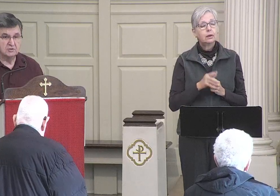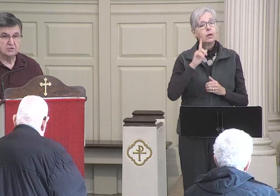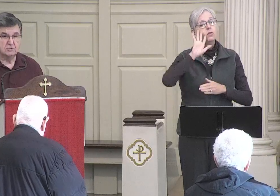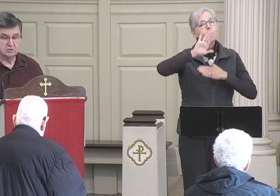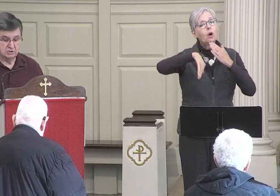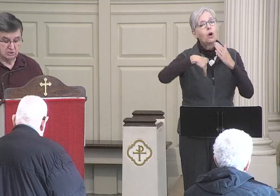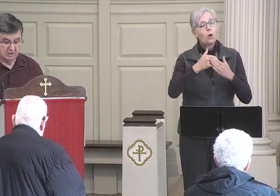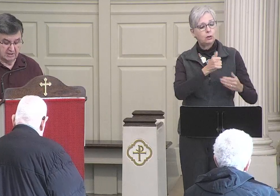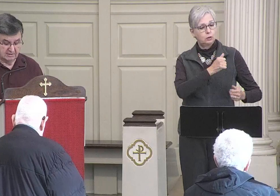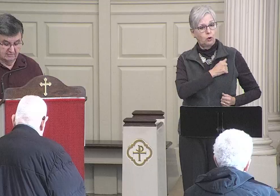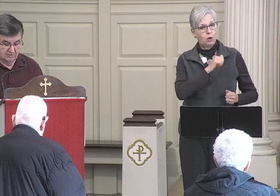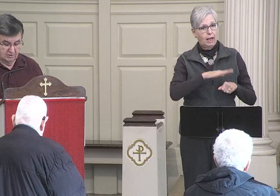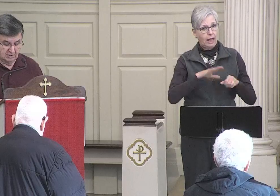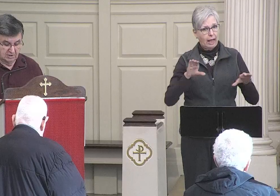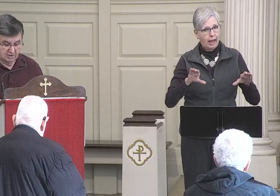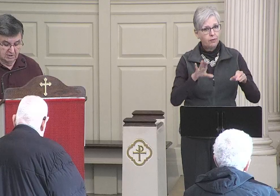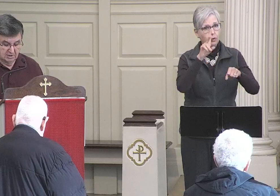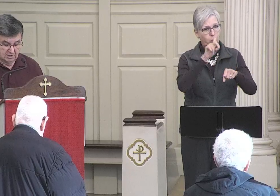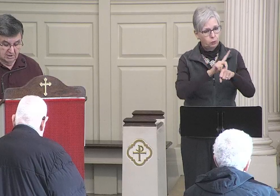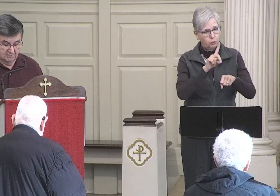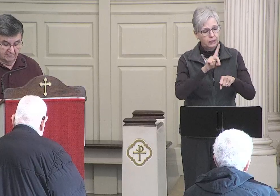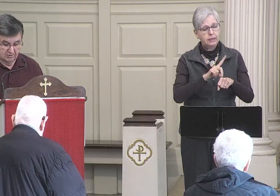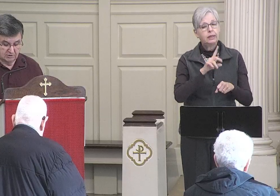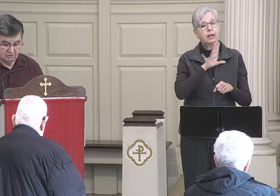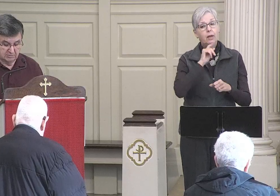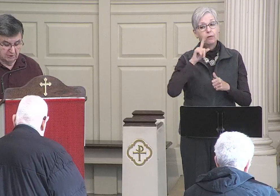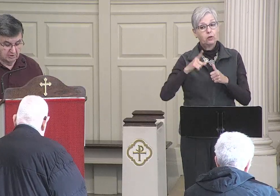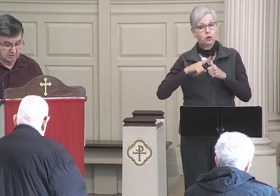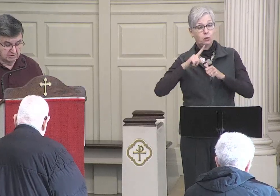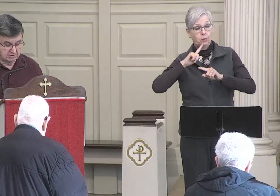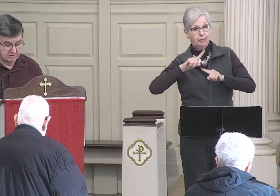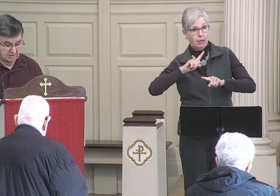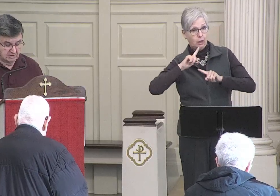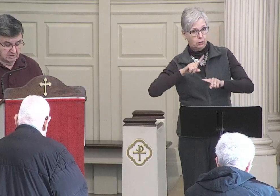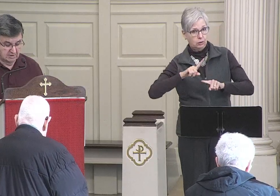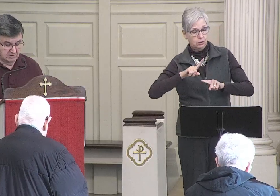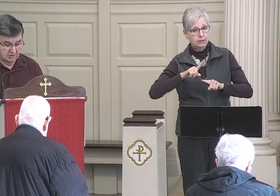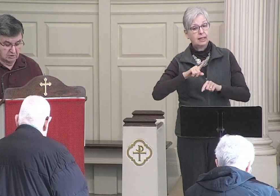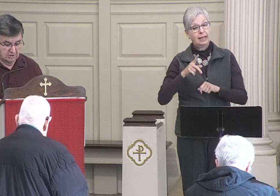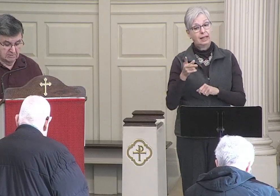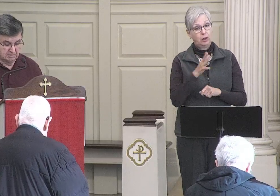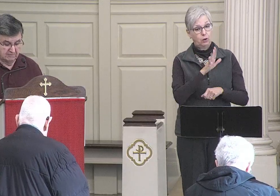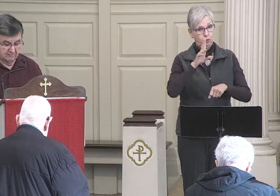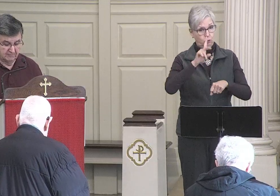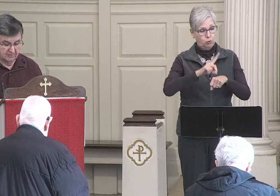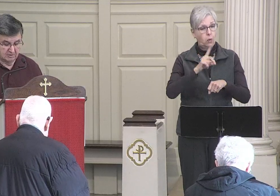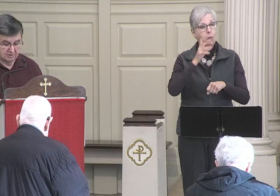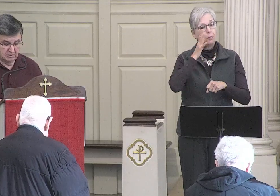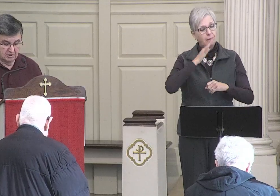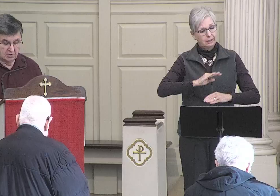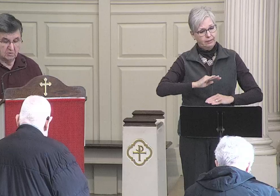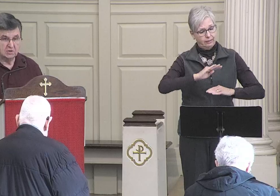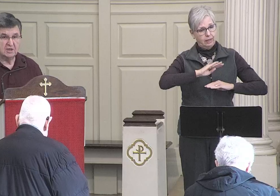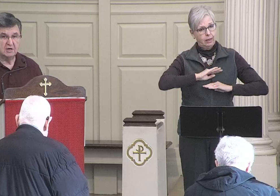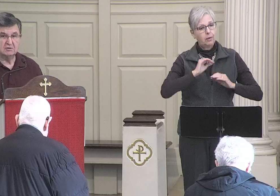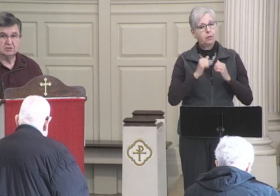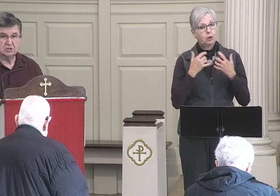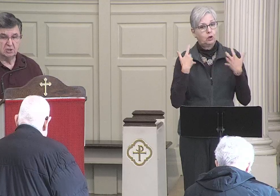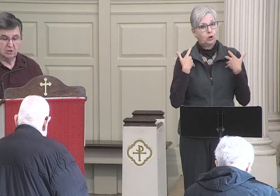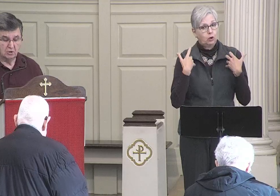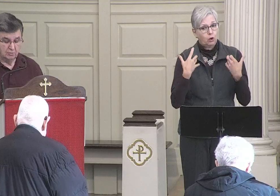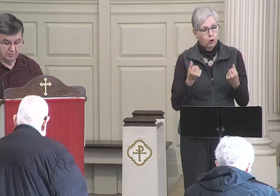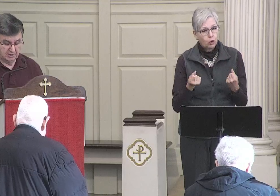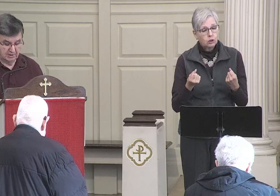For all the soldiers on active duty and the first responders, that their duties be fulfilled with